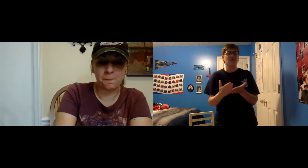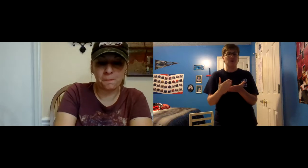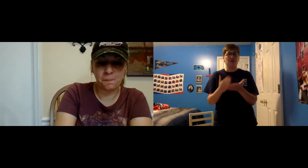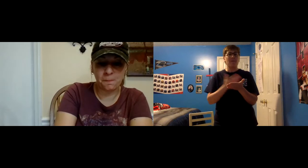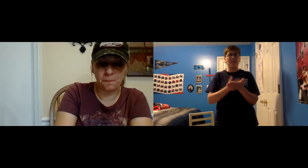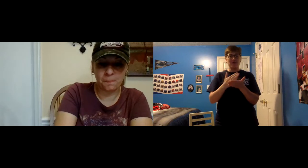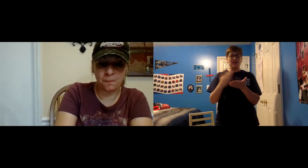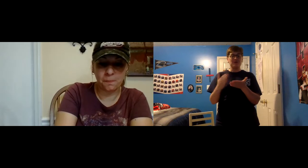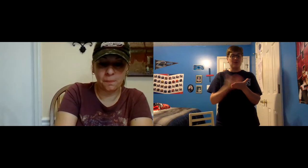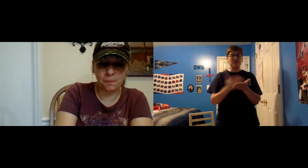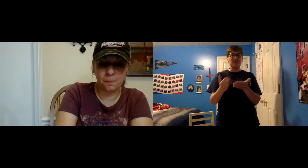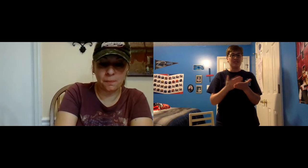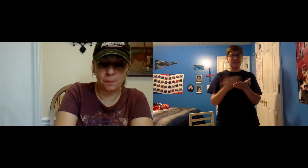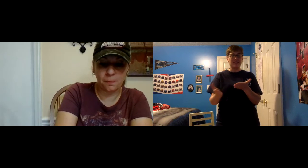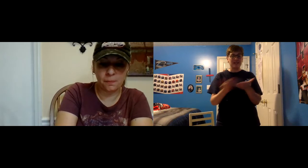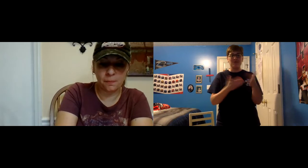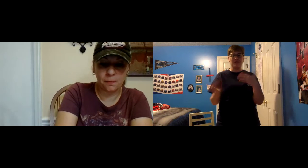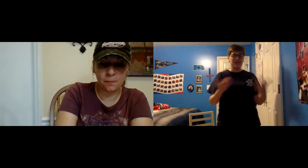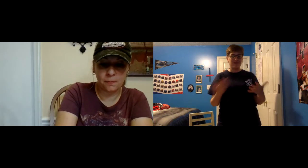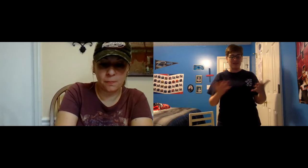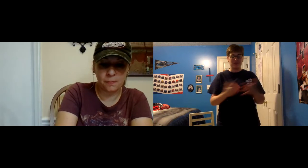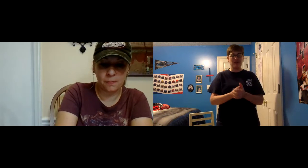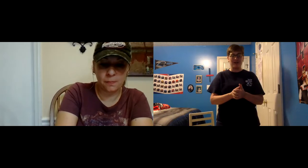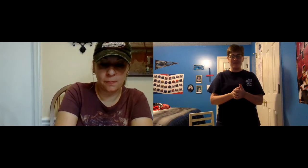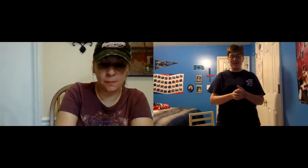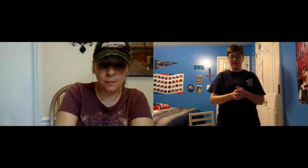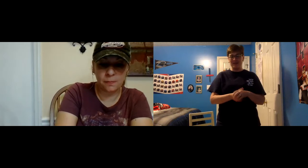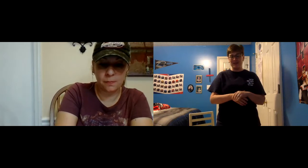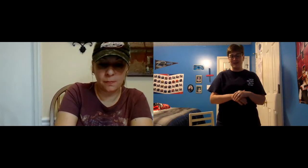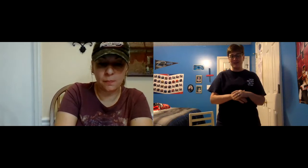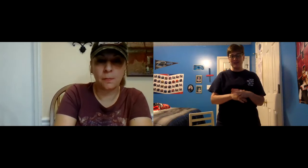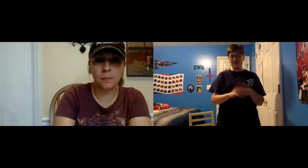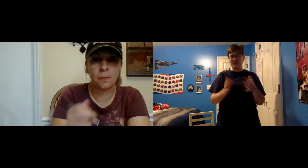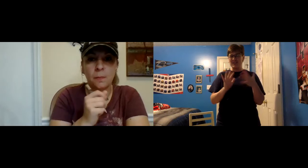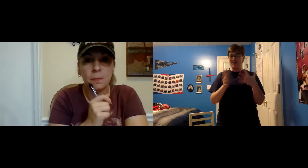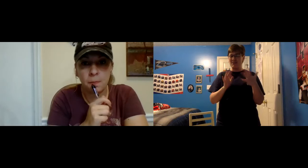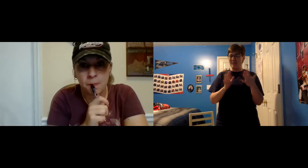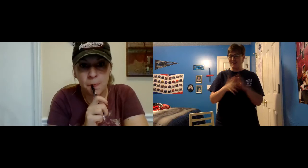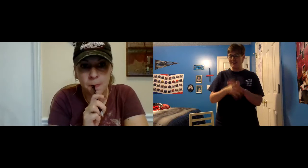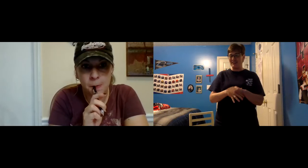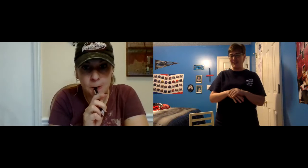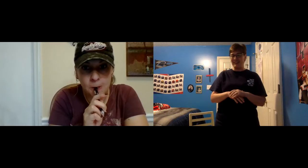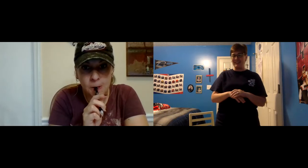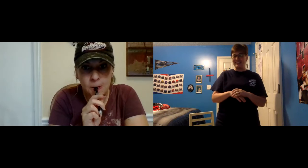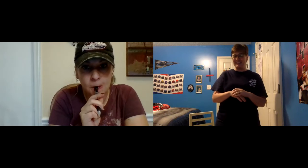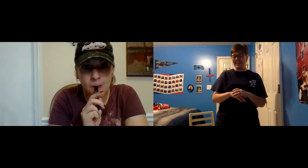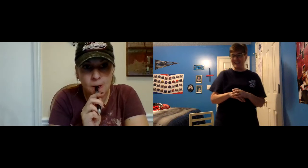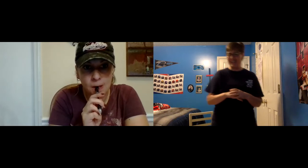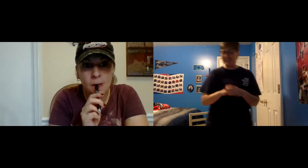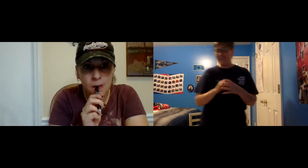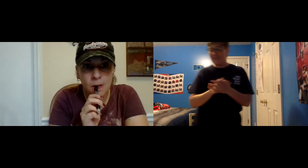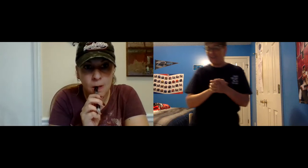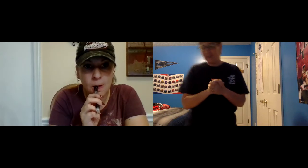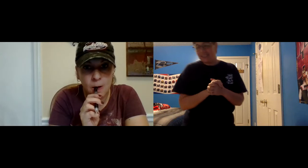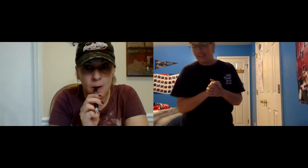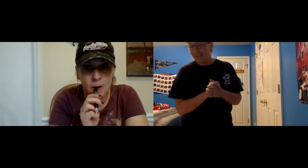version of the word are they using? Which synonym, which definition, whatnot are they using? So there's several out there that are like that. It's kind of